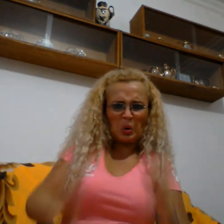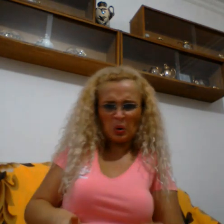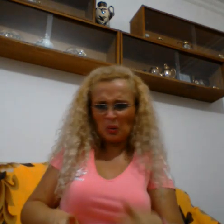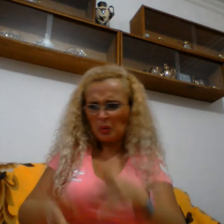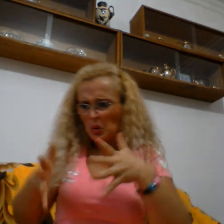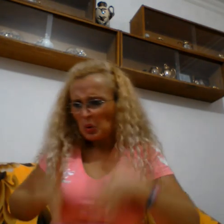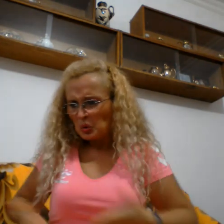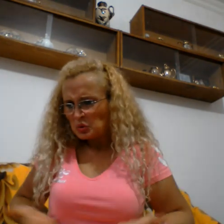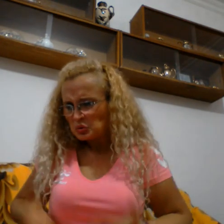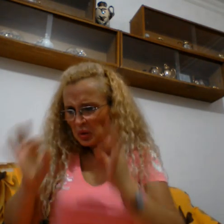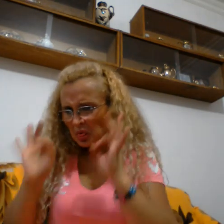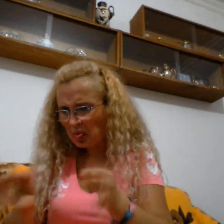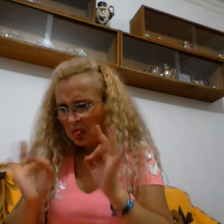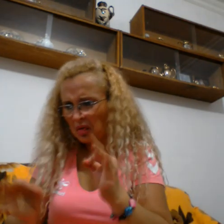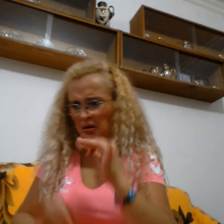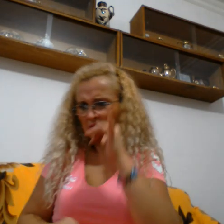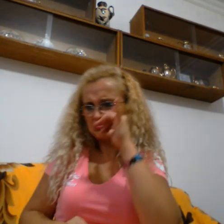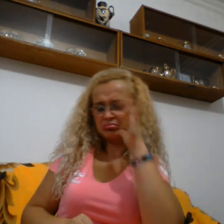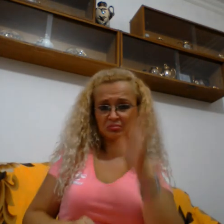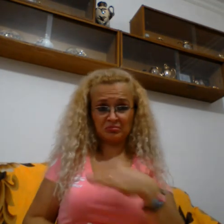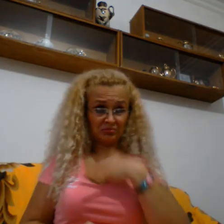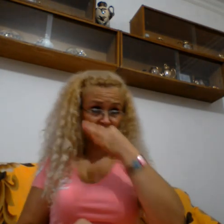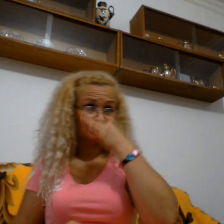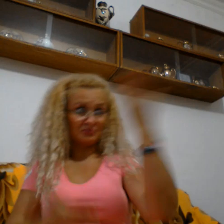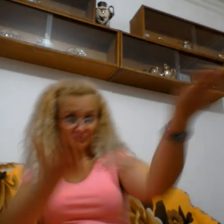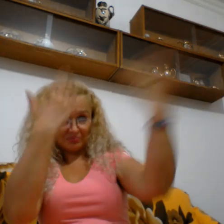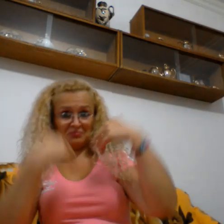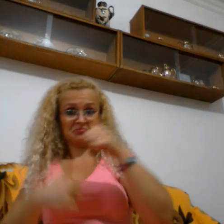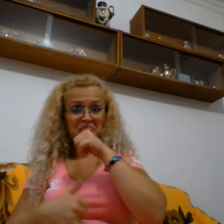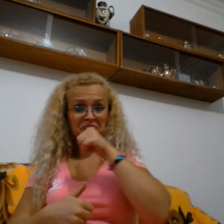And now let's take a traditional photo.